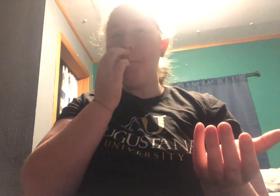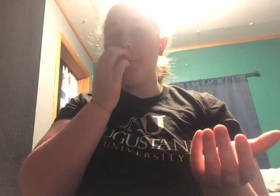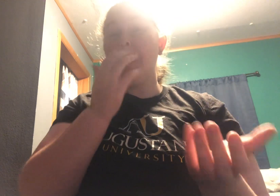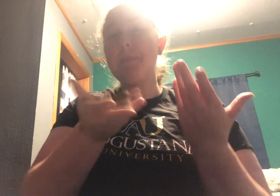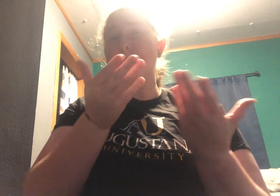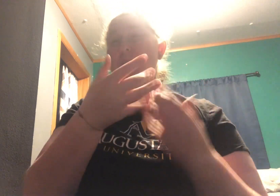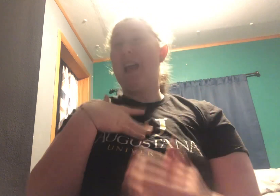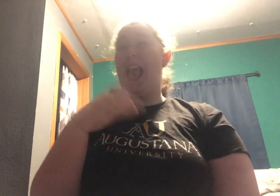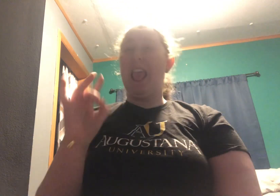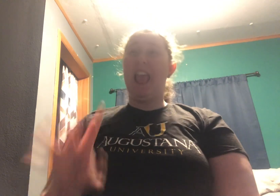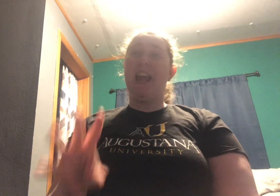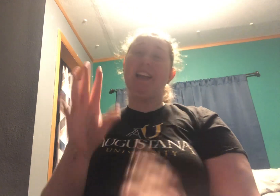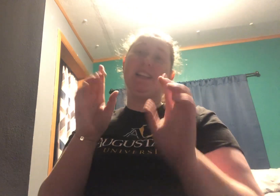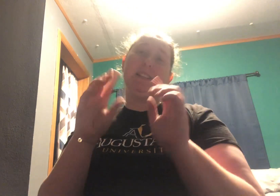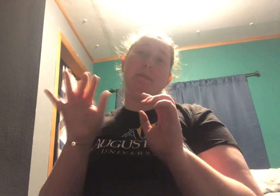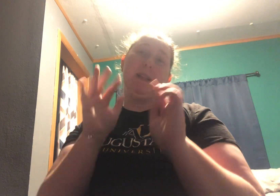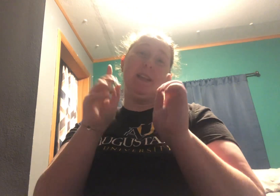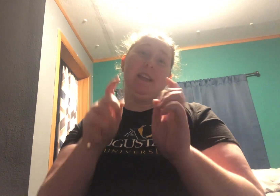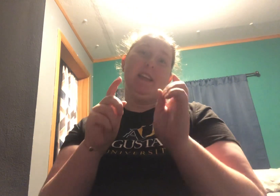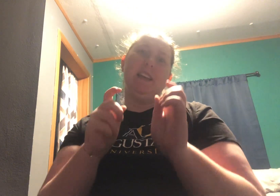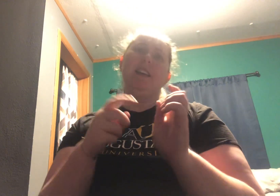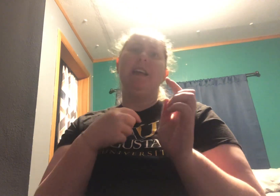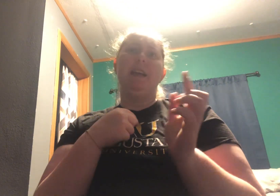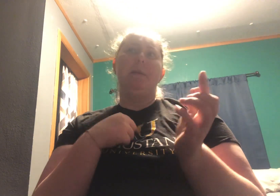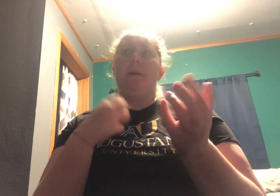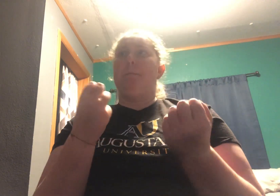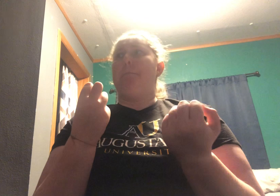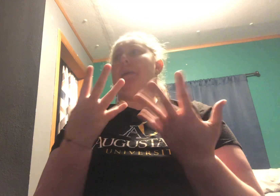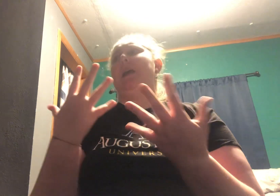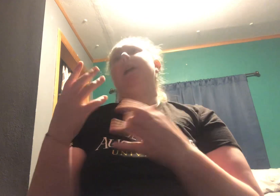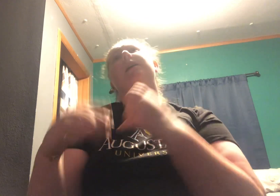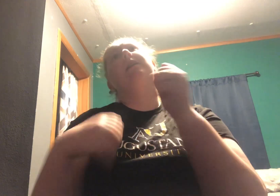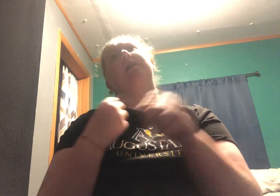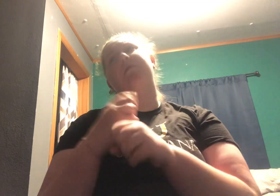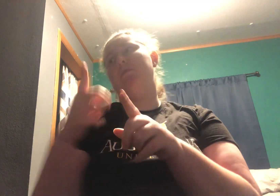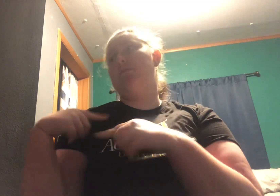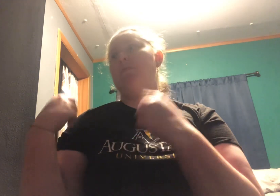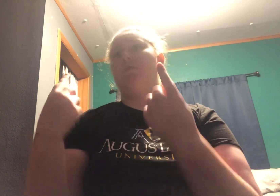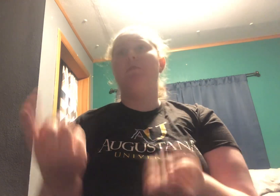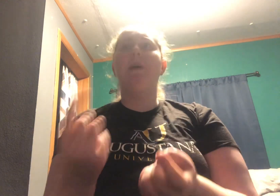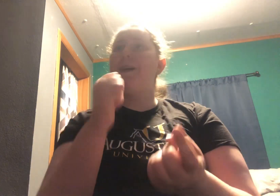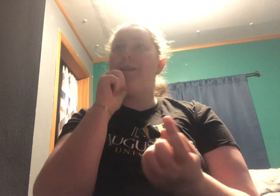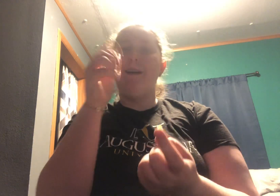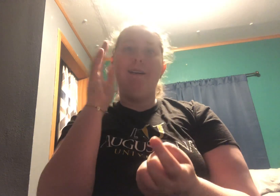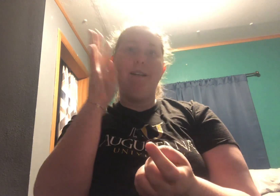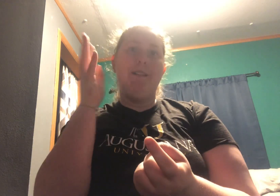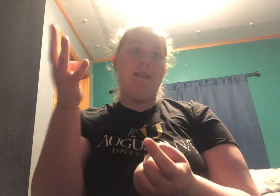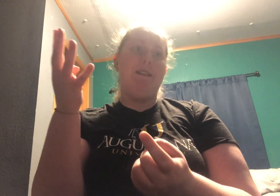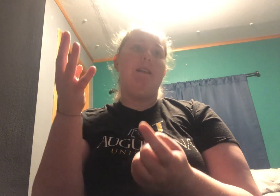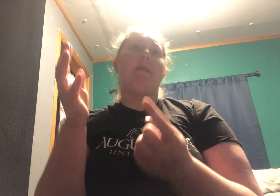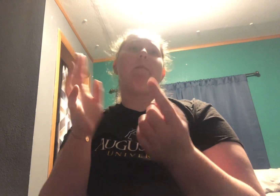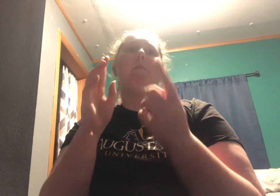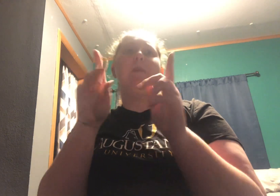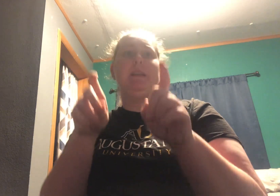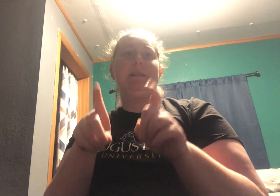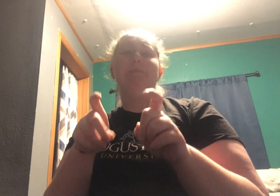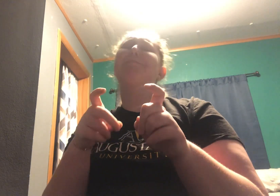year, maybe 2 years since I made a spelling test. So I thought a spelling test was in order. If something is in